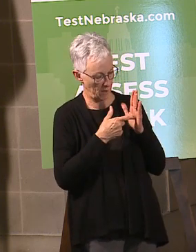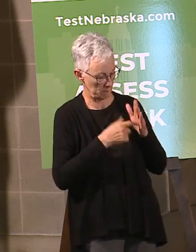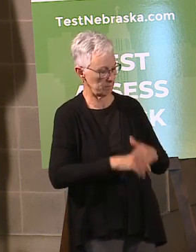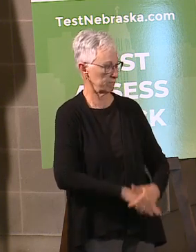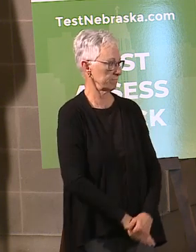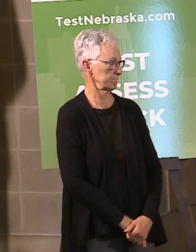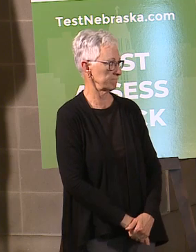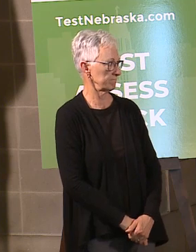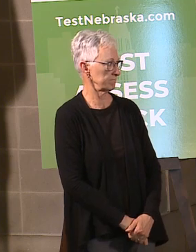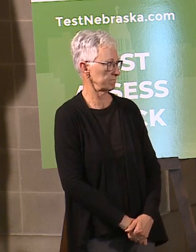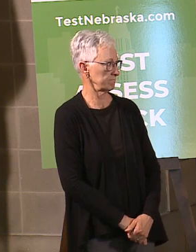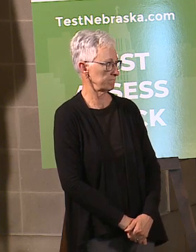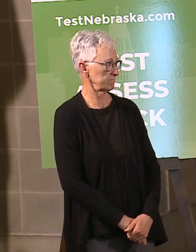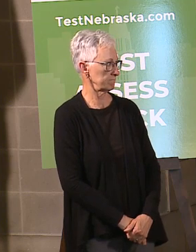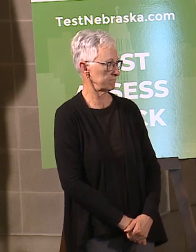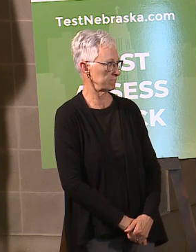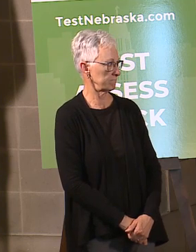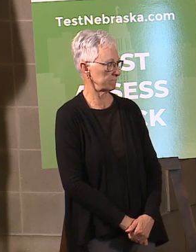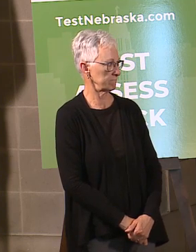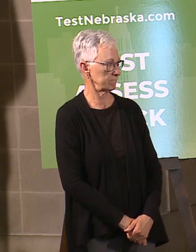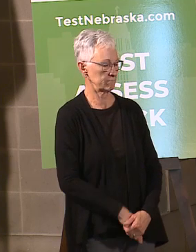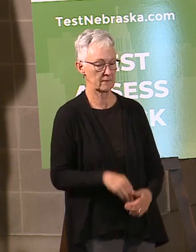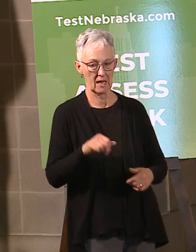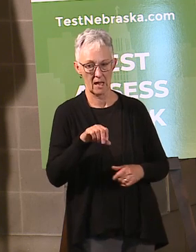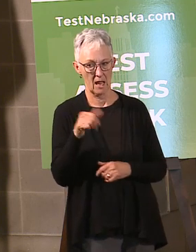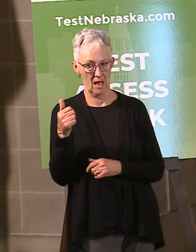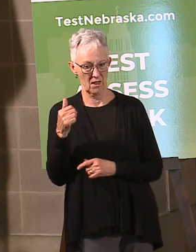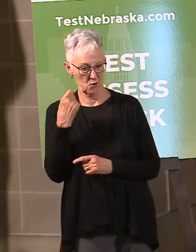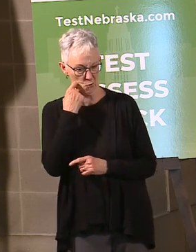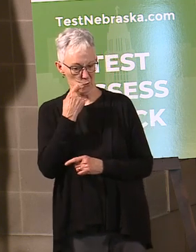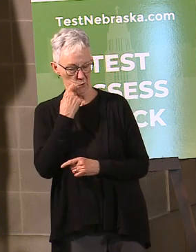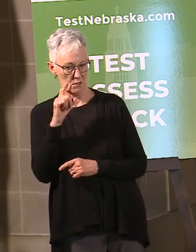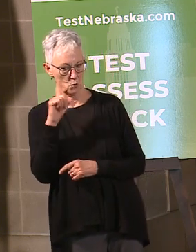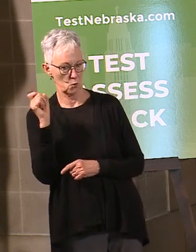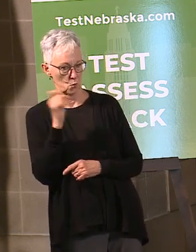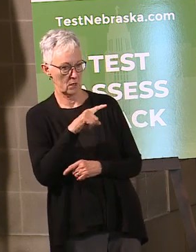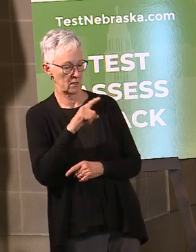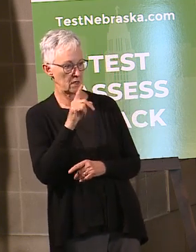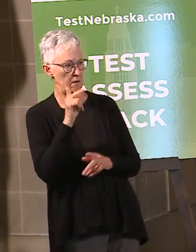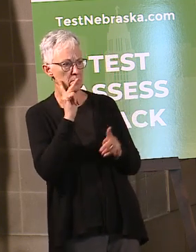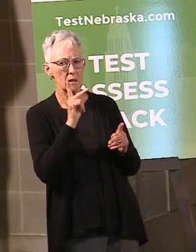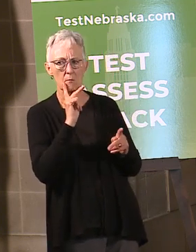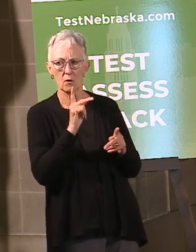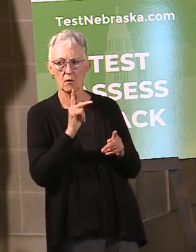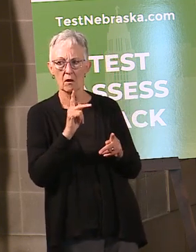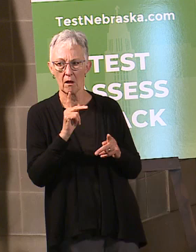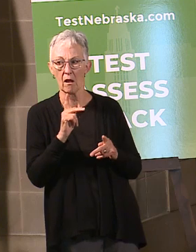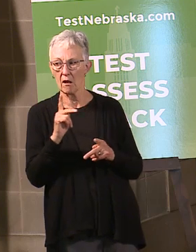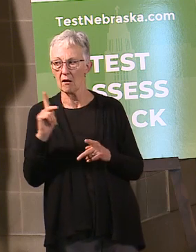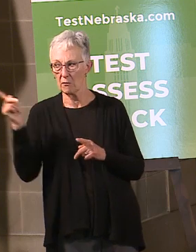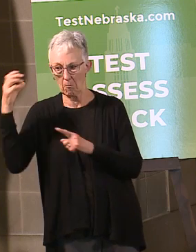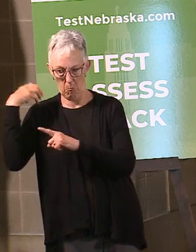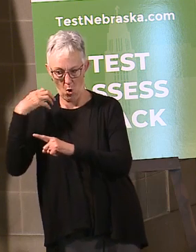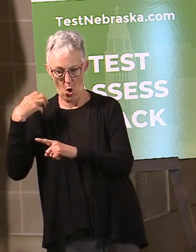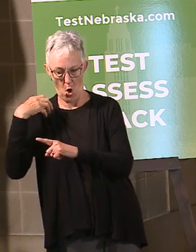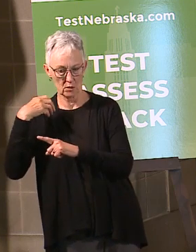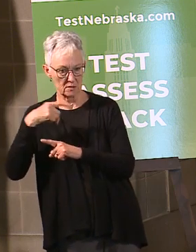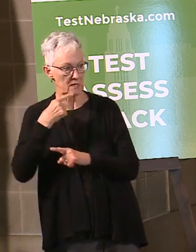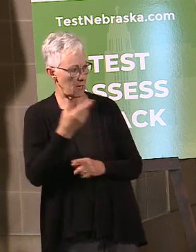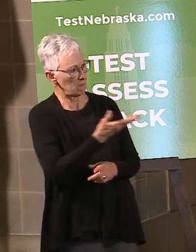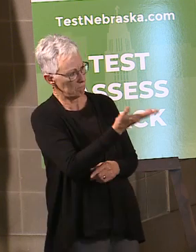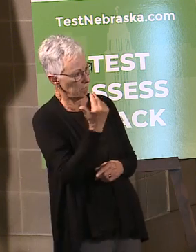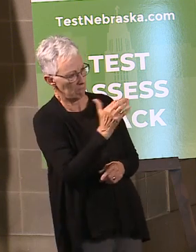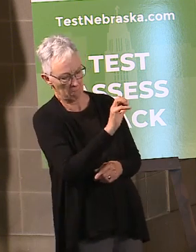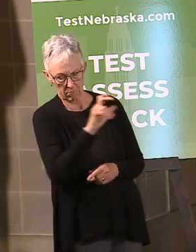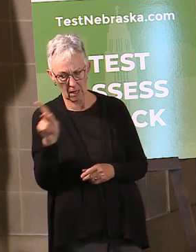about people who are called back to work by their employer and don't go. And I just want to underline again, we've said it in